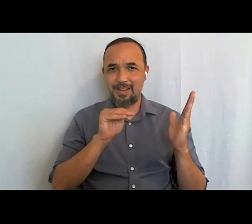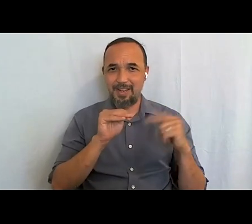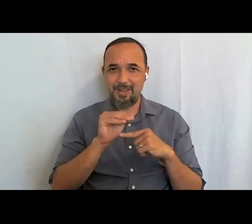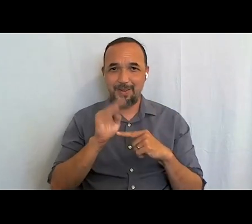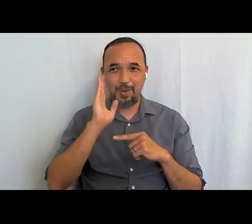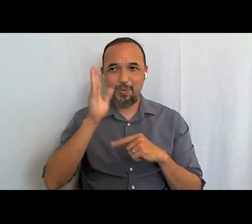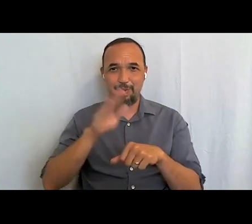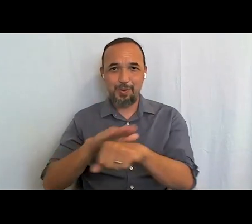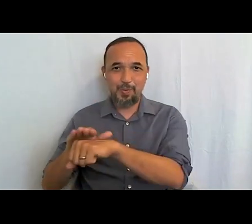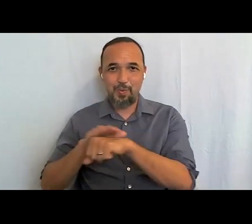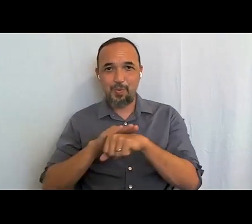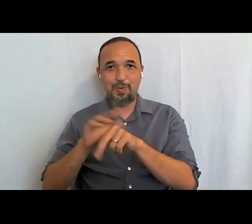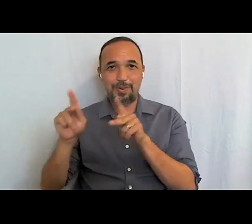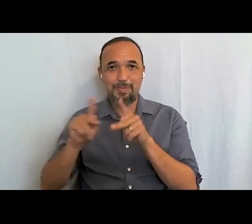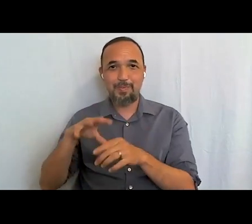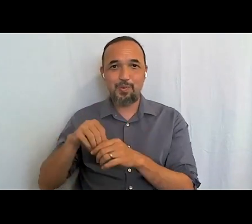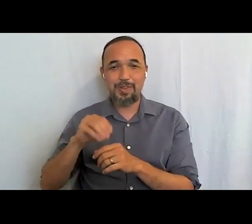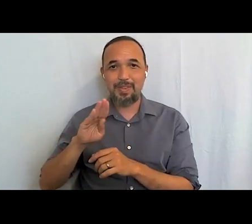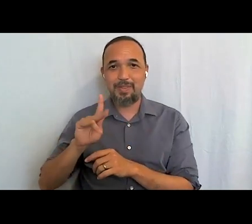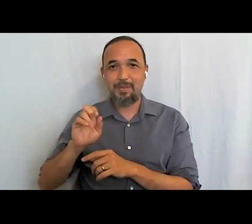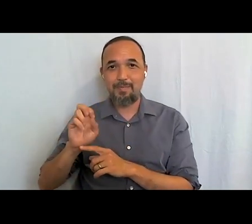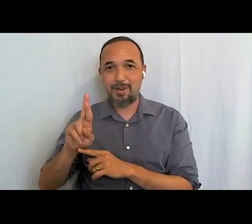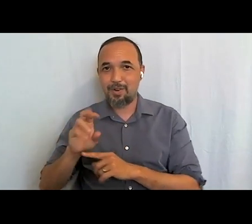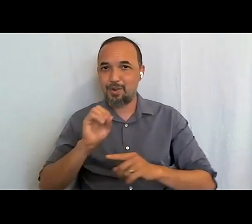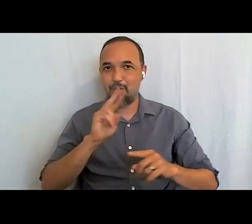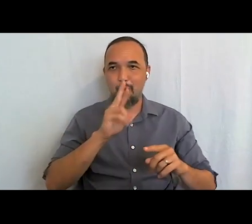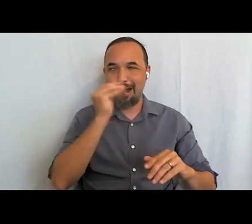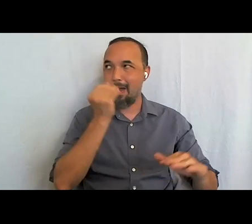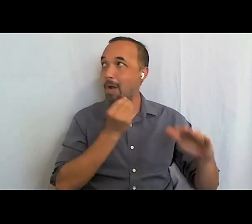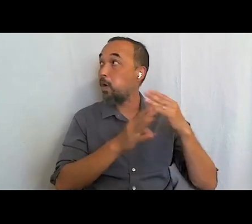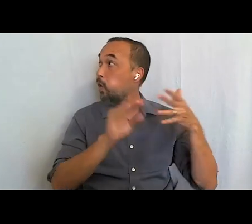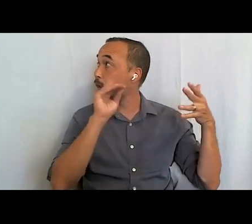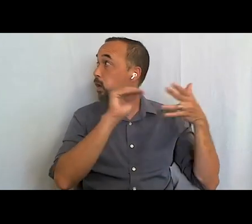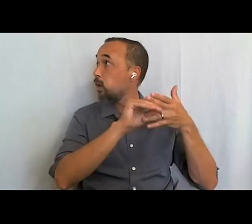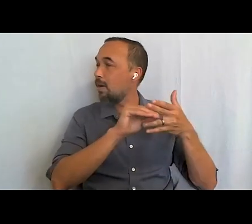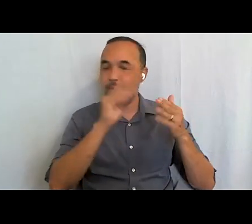the list? Great question. So over the years,